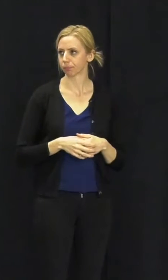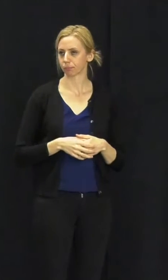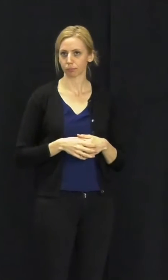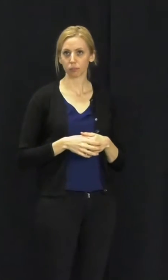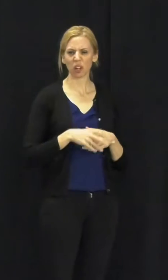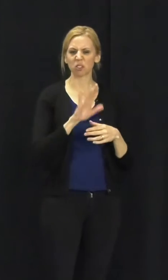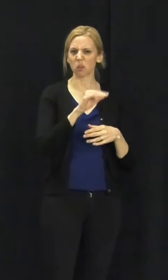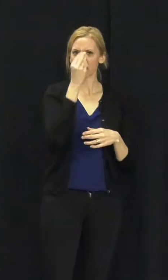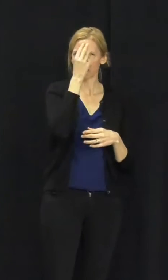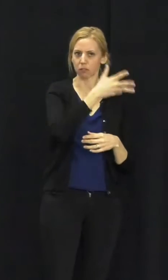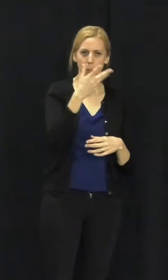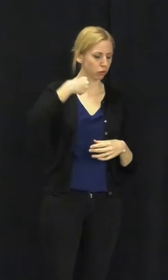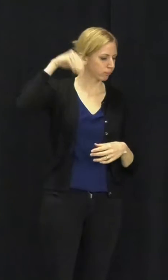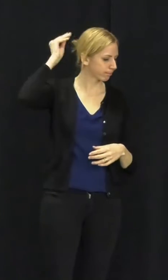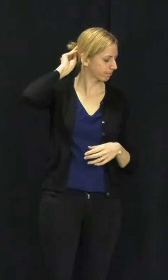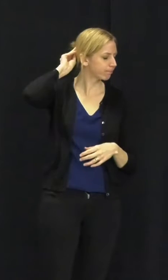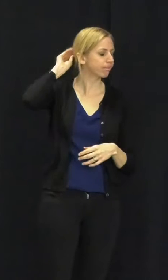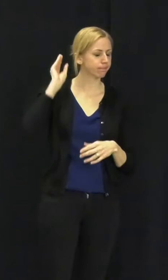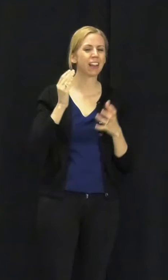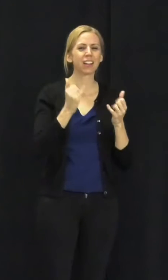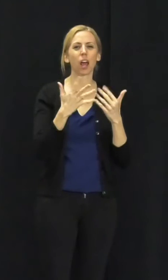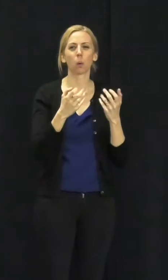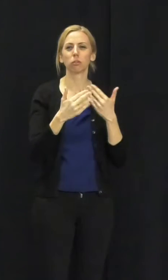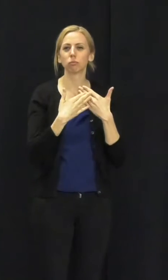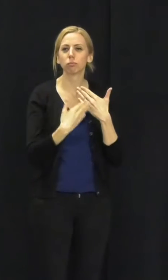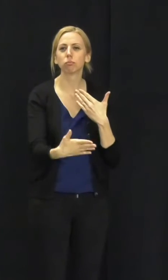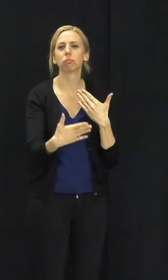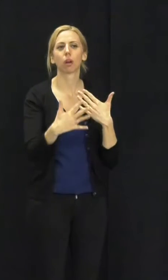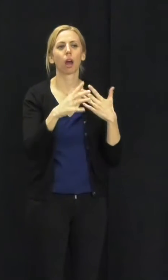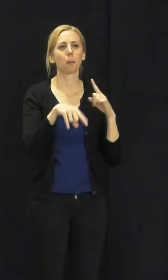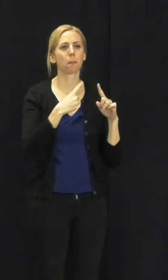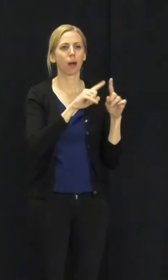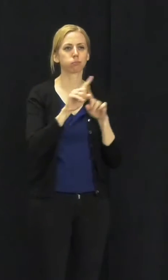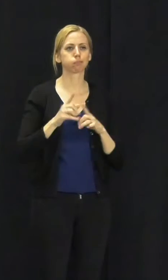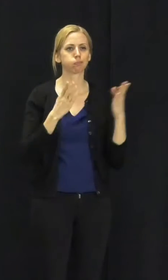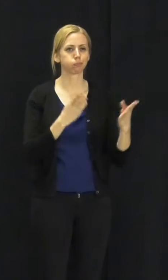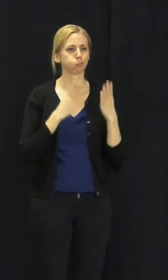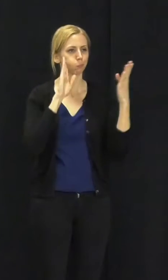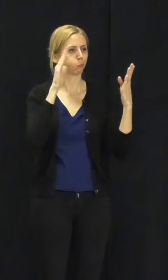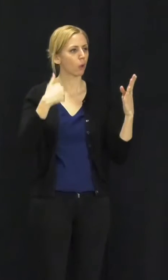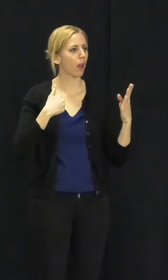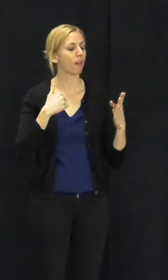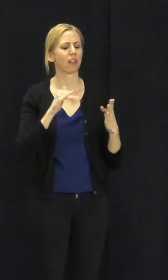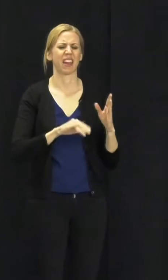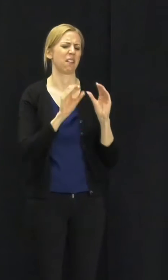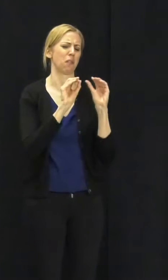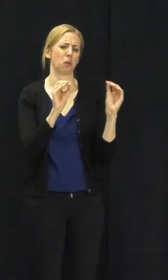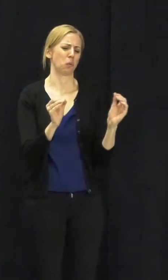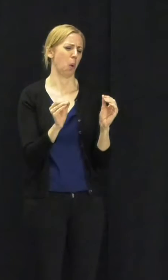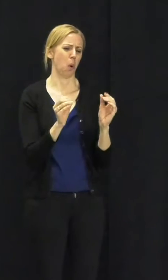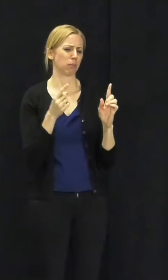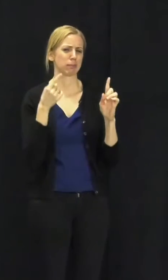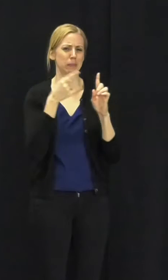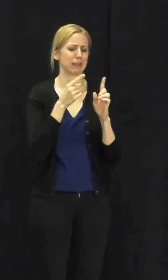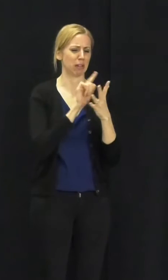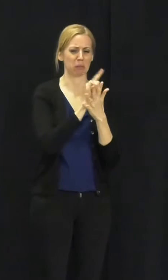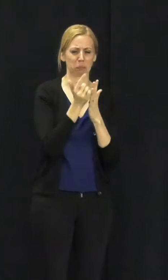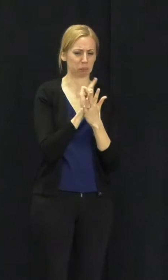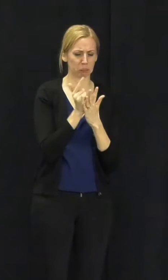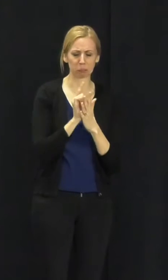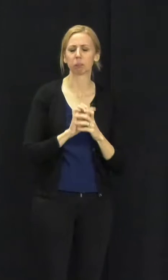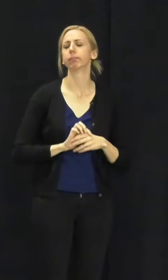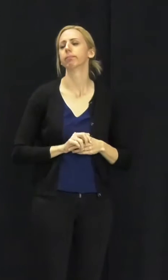counting ourselves, and finding meaning in that. So whenever you start doing something, it can be really messed